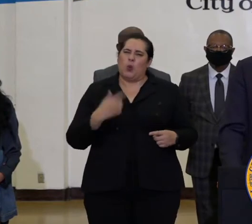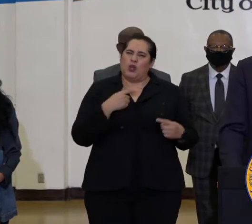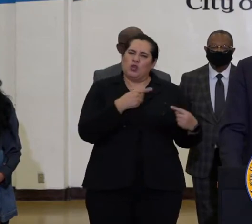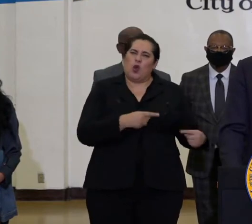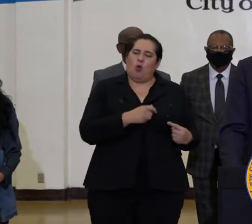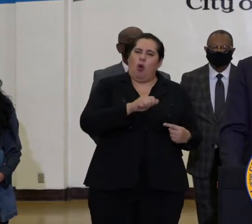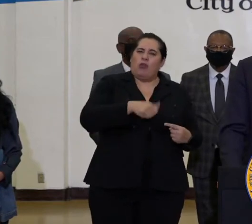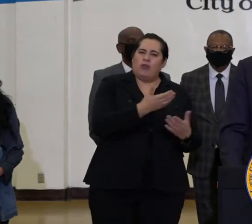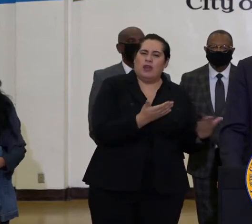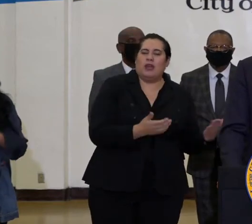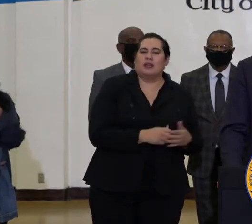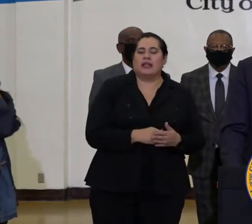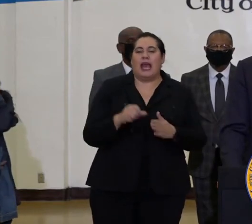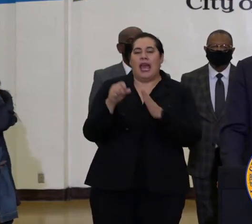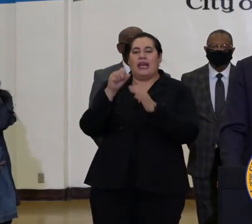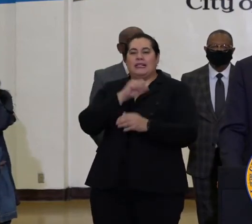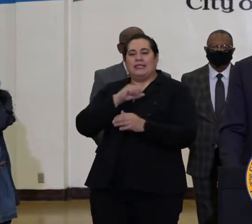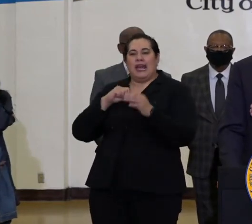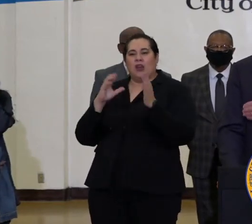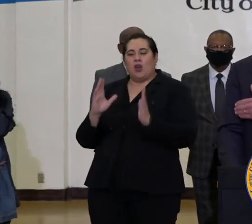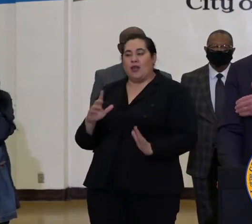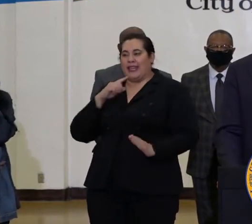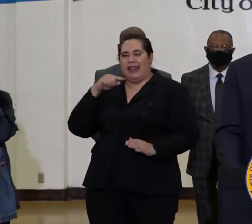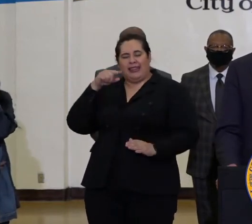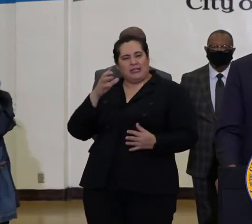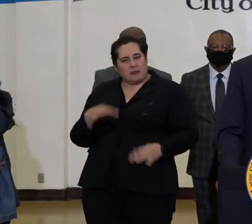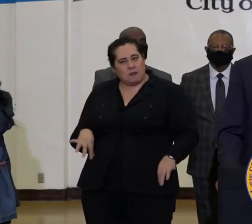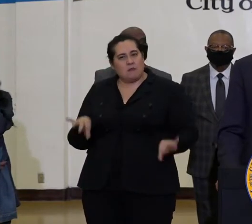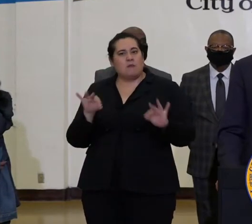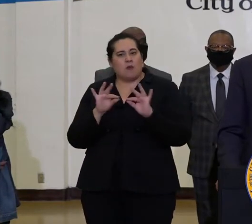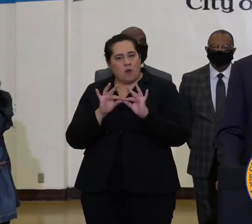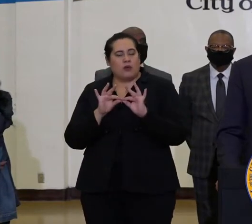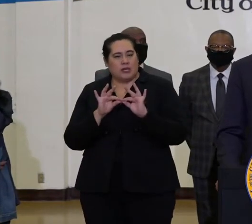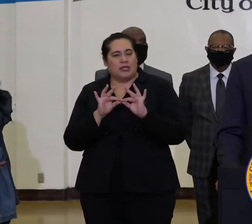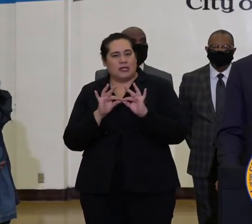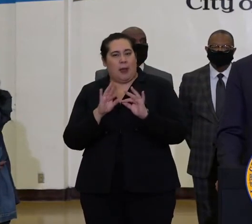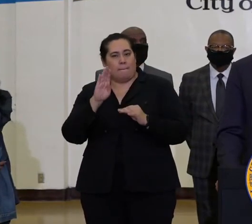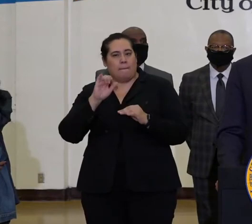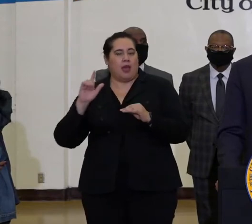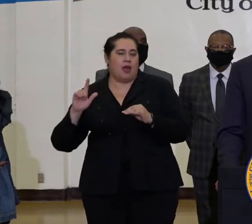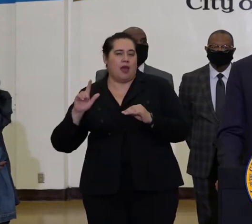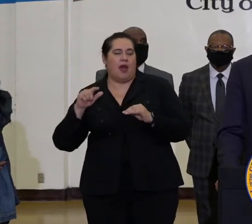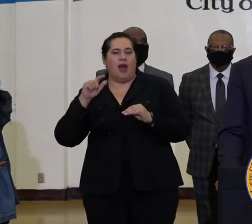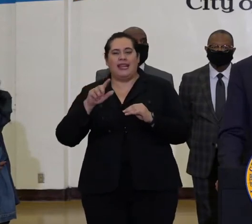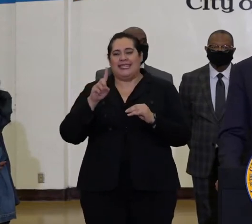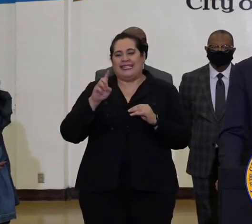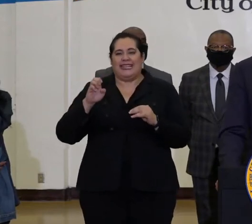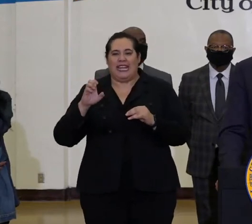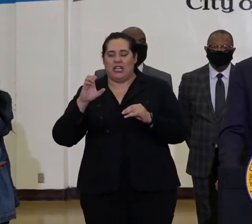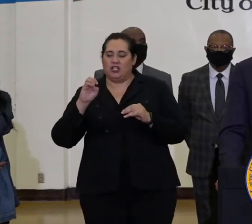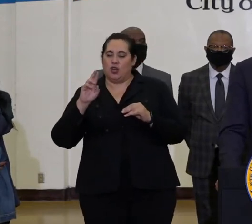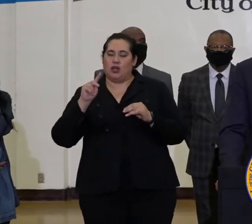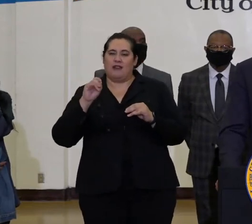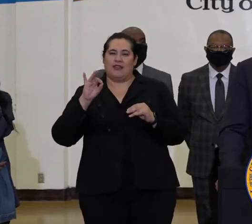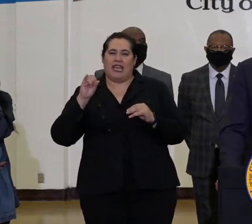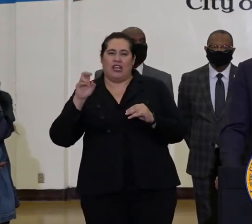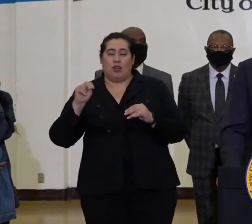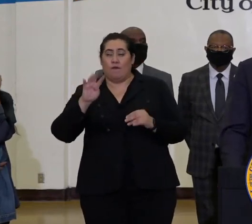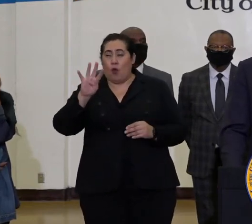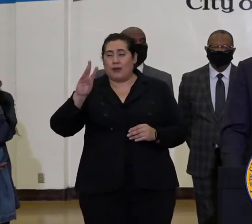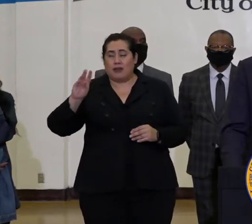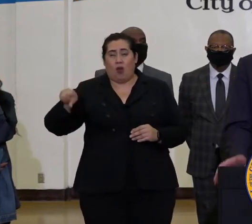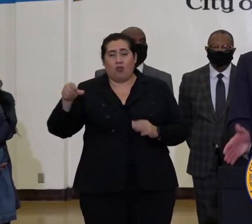areas. The senator referenced just on this critical and important bill on decertification, there's 46 other